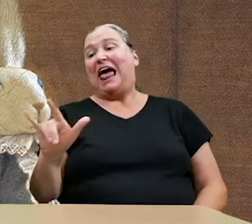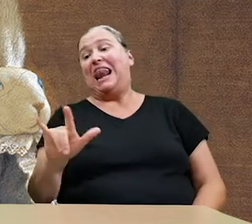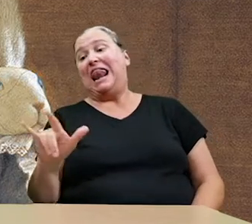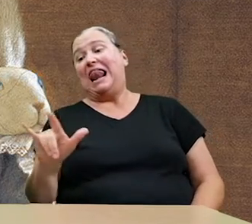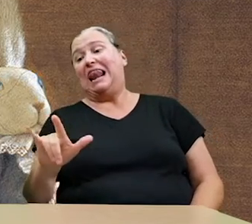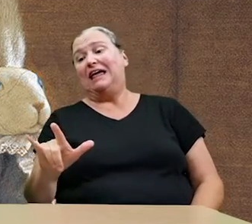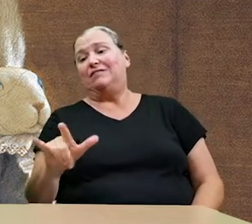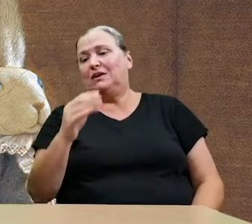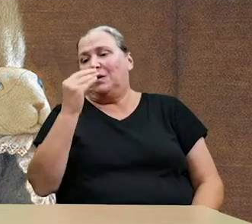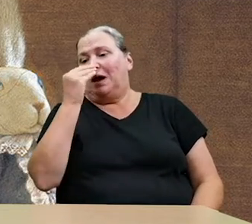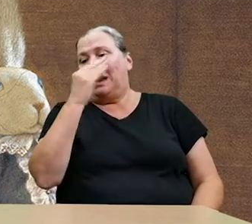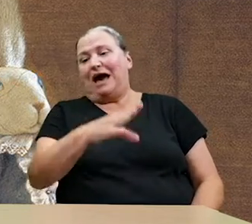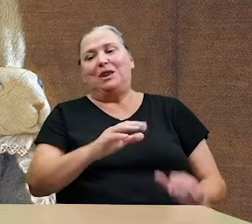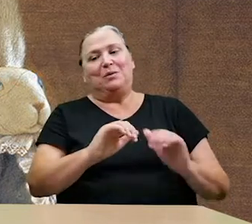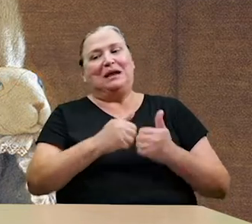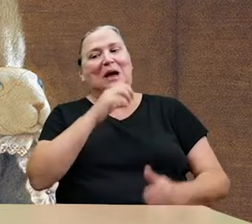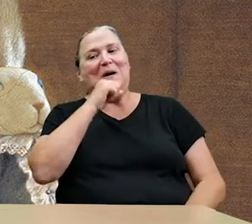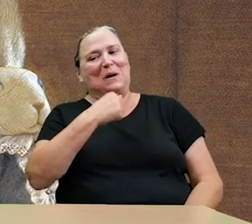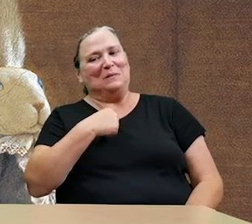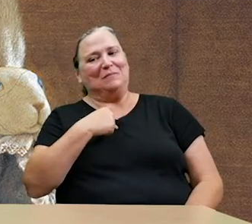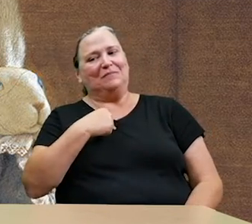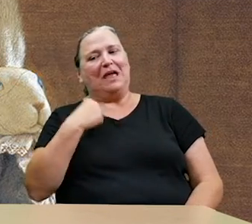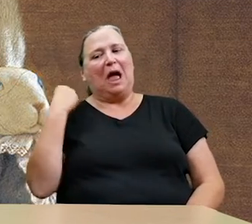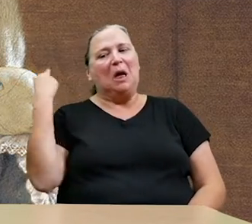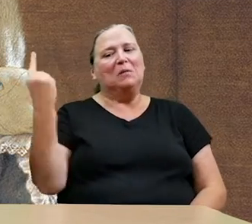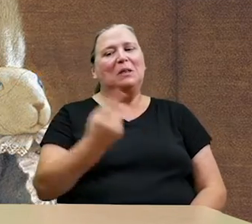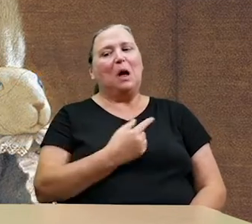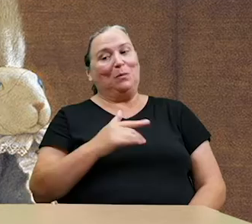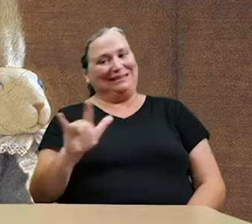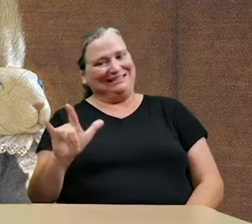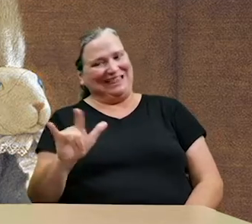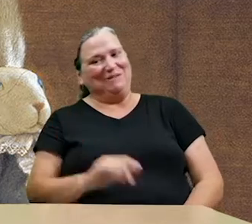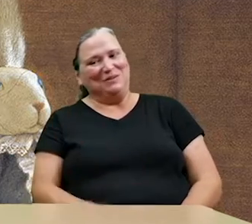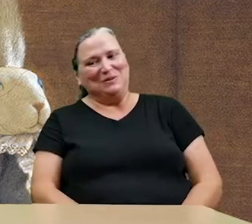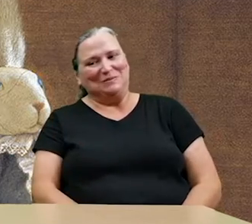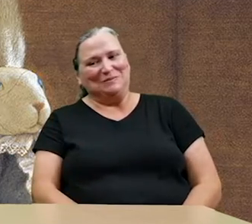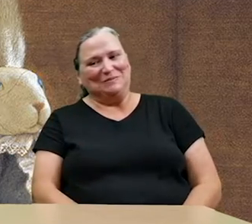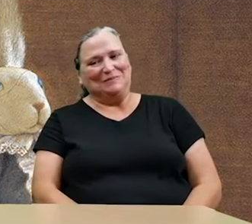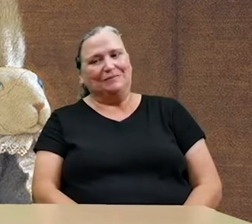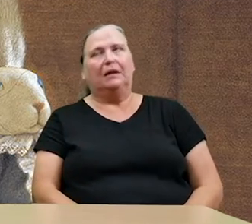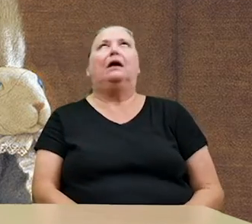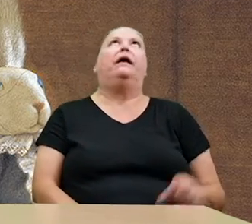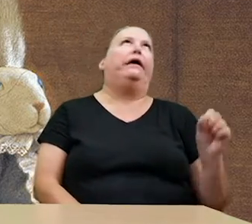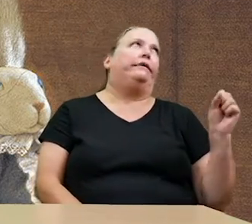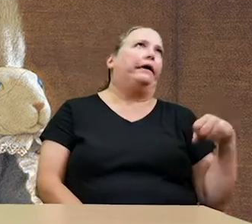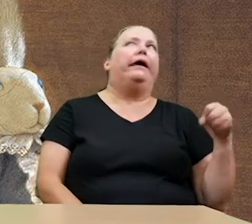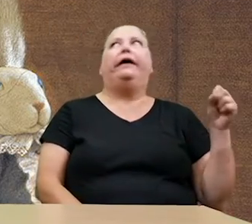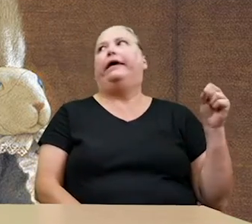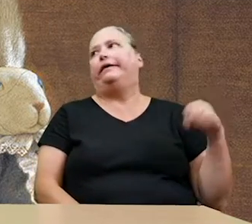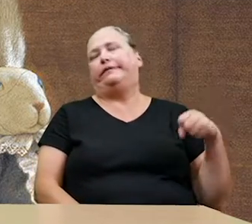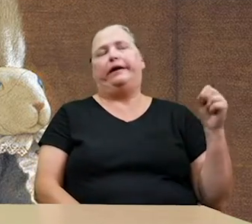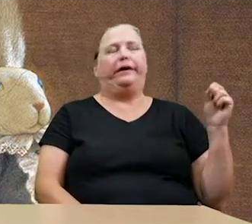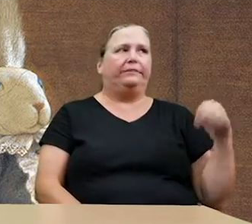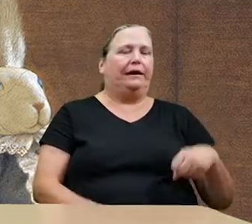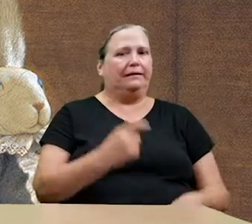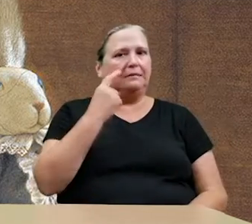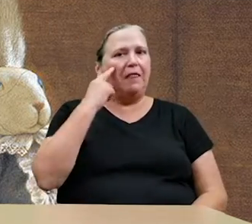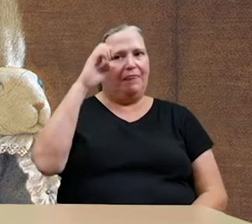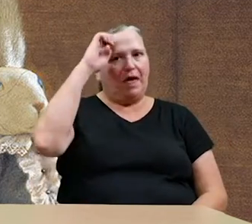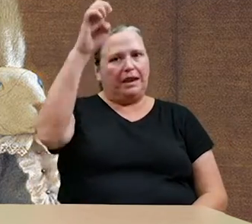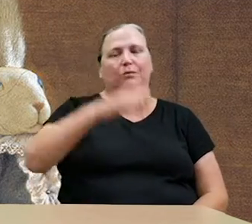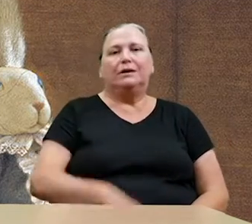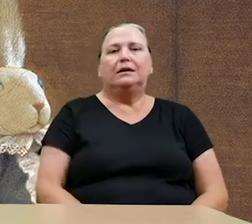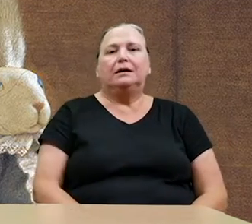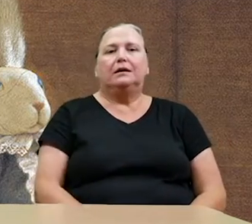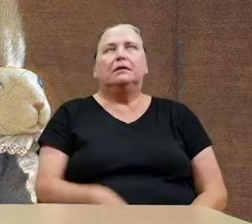don't care how old I get. I will always love you." Yes, yes, thought Edward. He